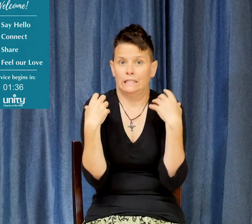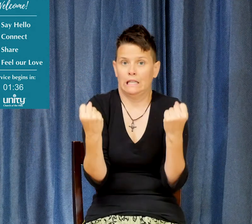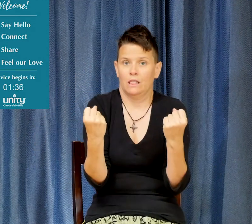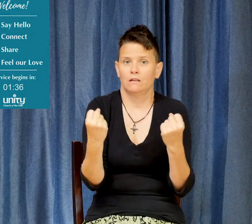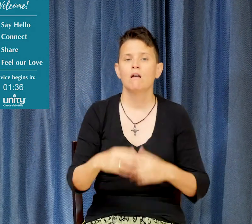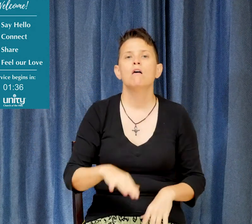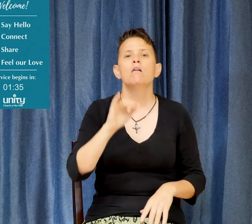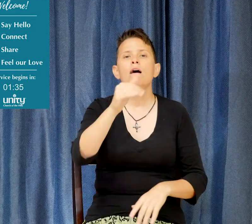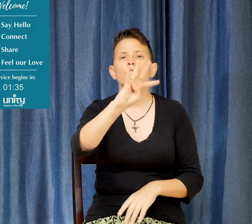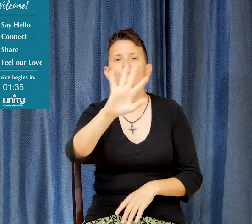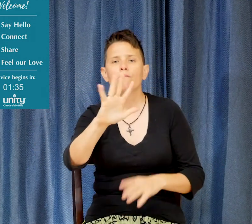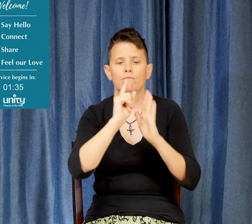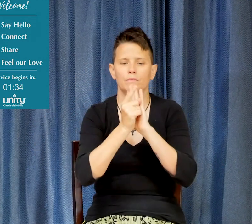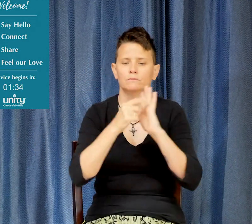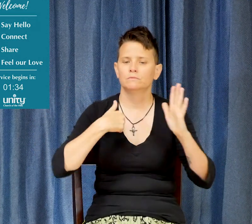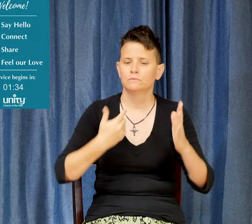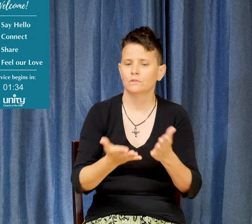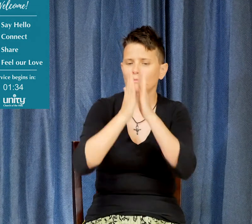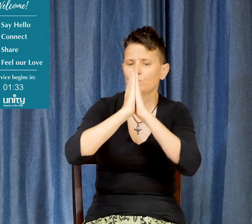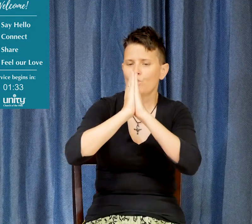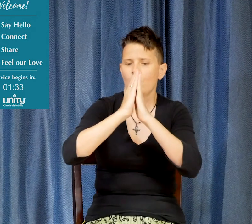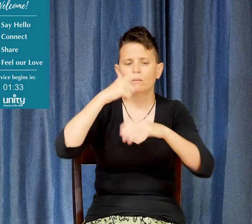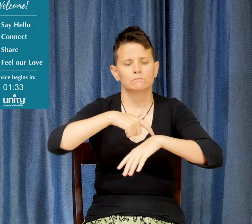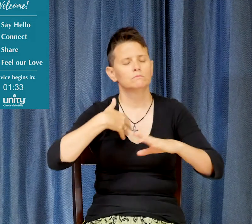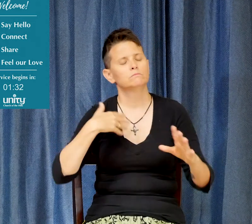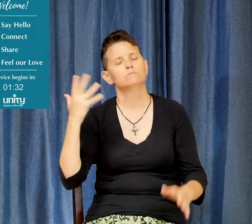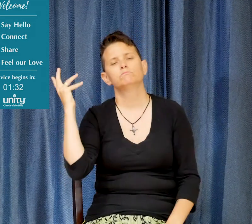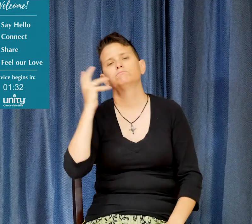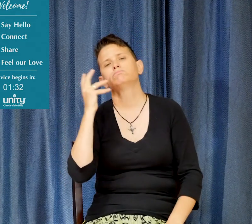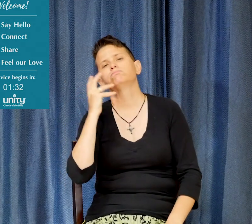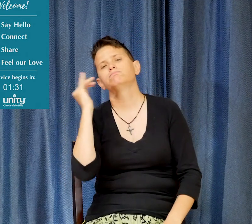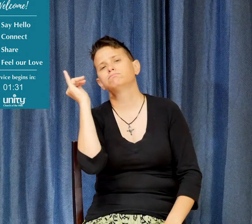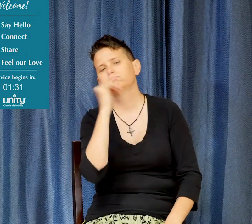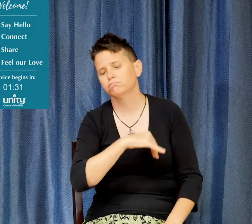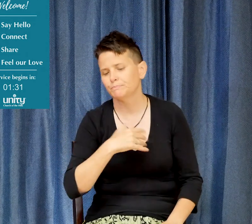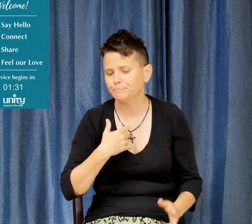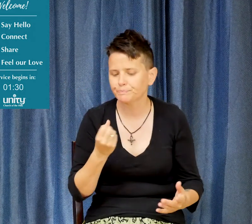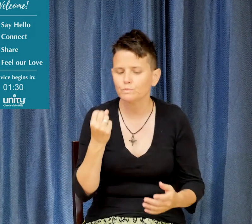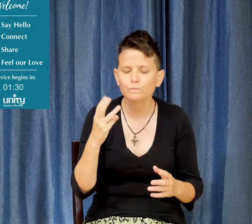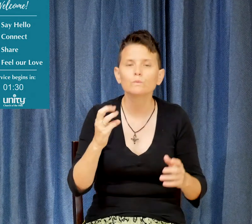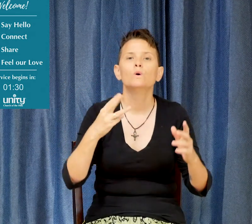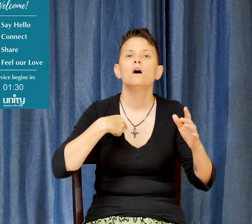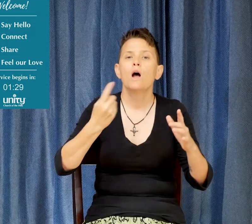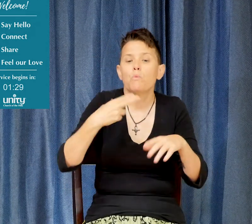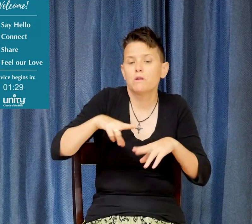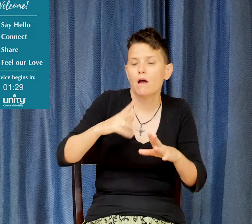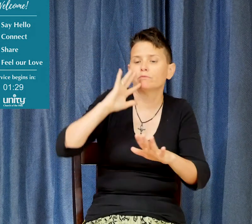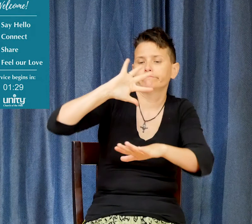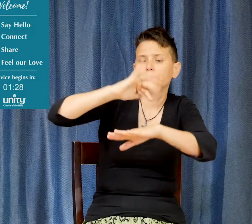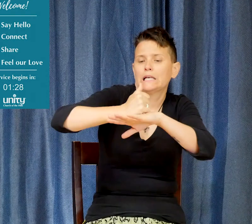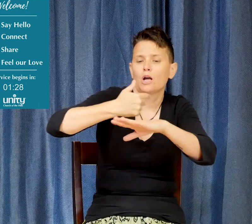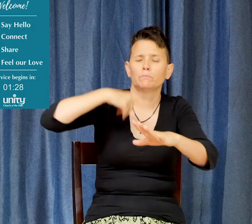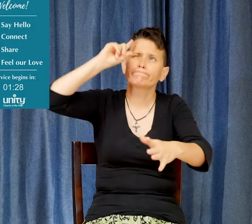prayer was rich and powerful. And I truly believe that we have set an intention that is going to continue to move